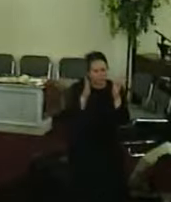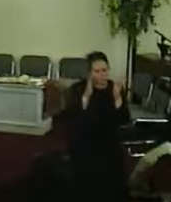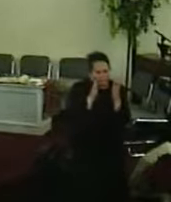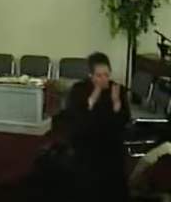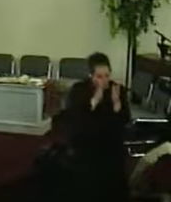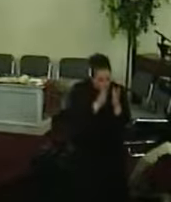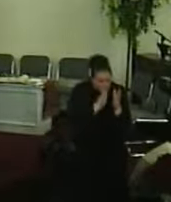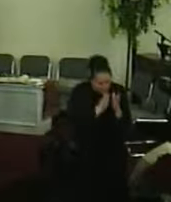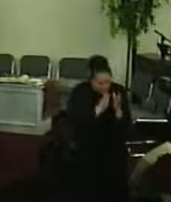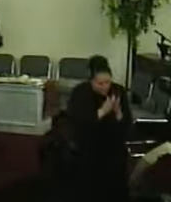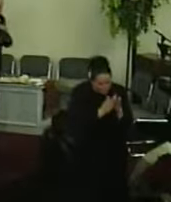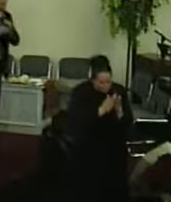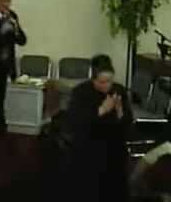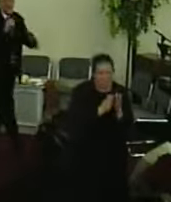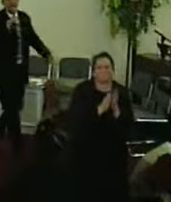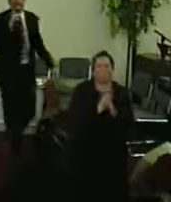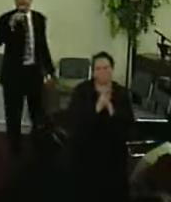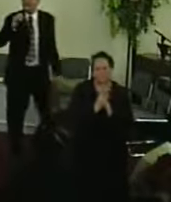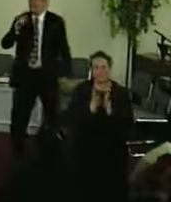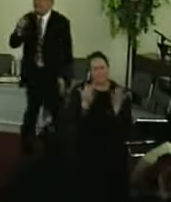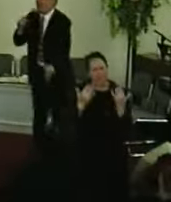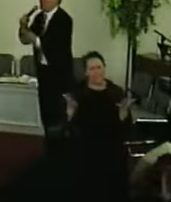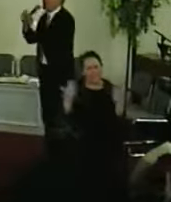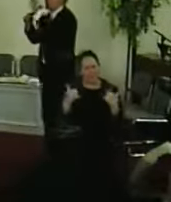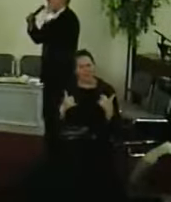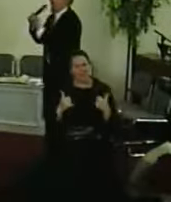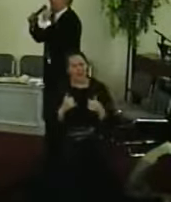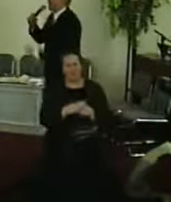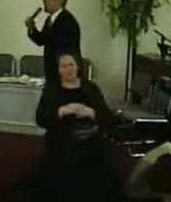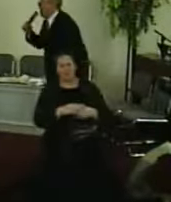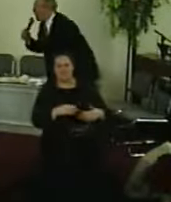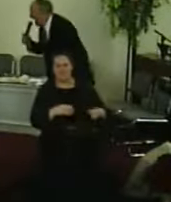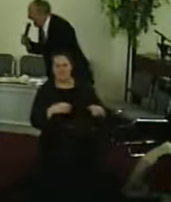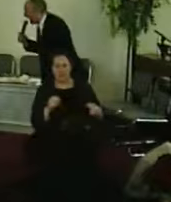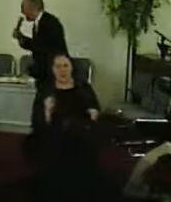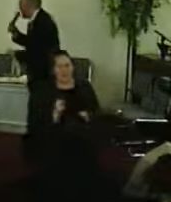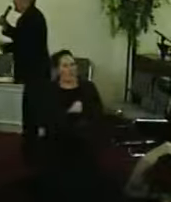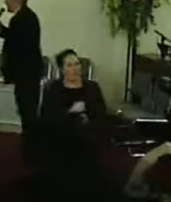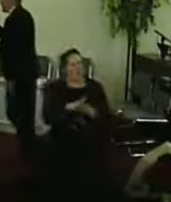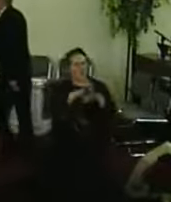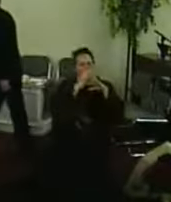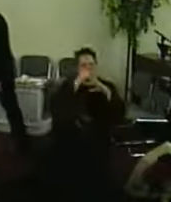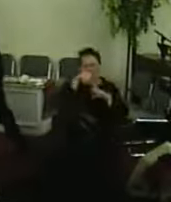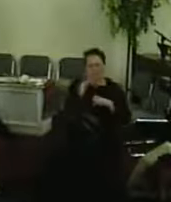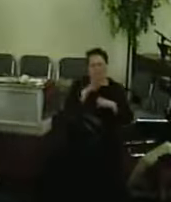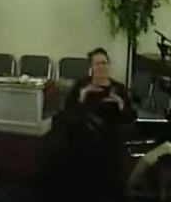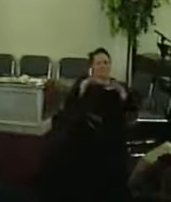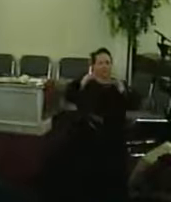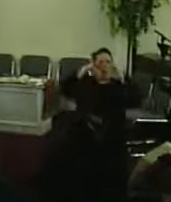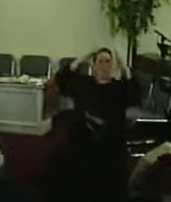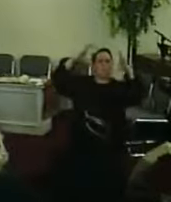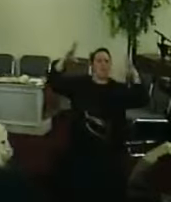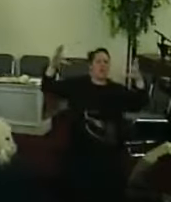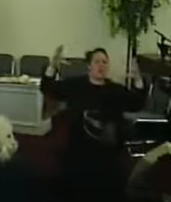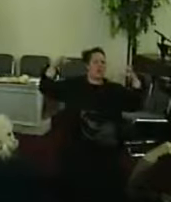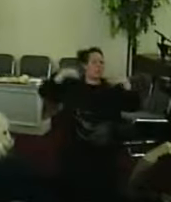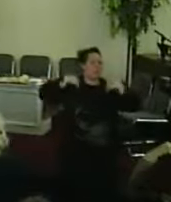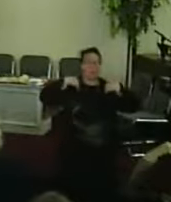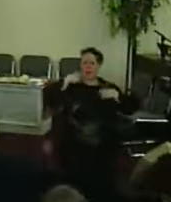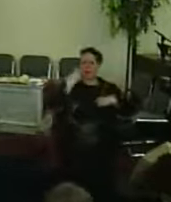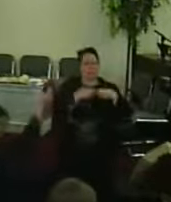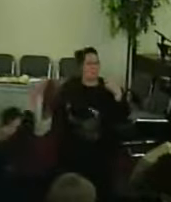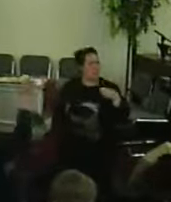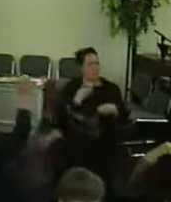smaller and smaller. Come on, make your God so big that you don't have a problem. Make